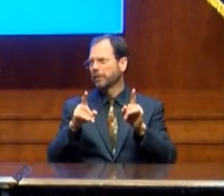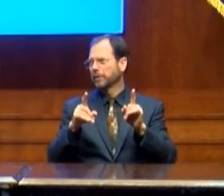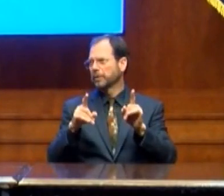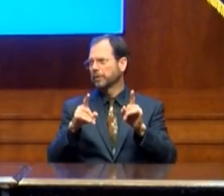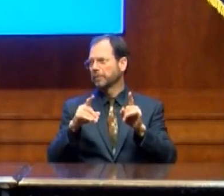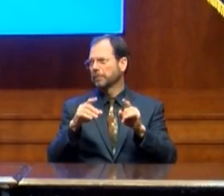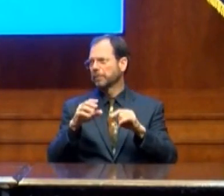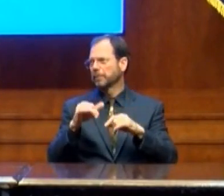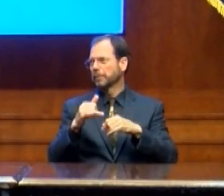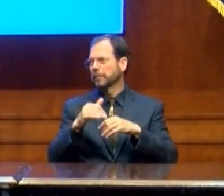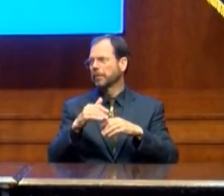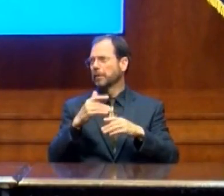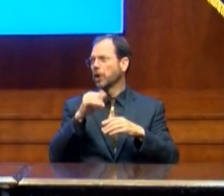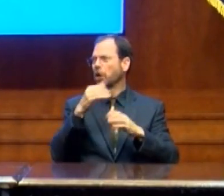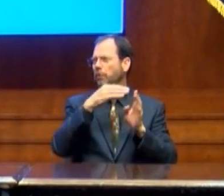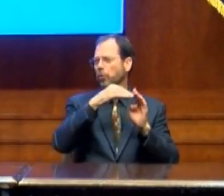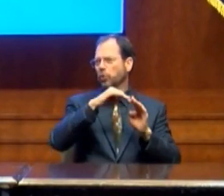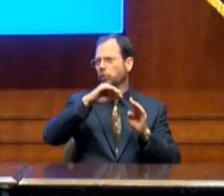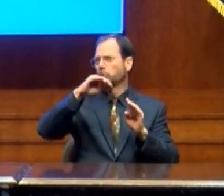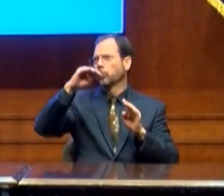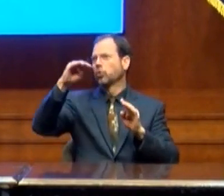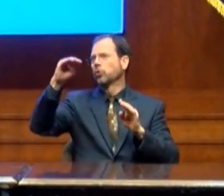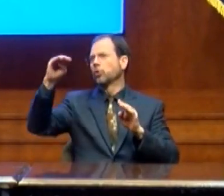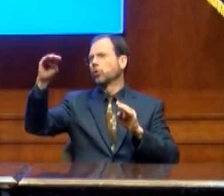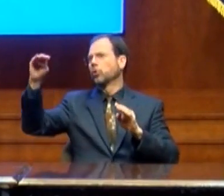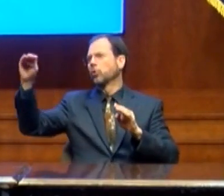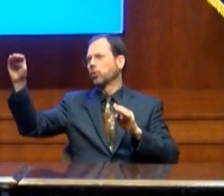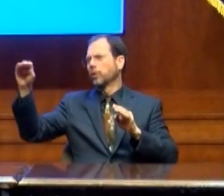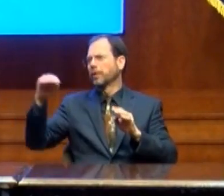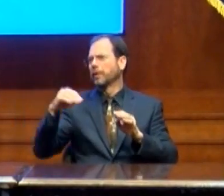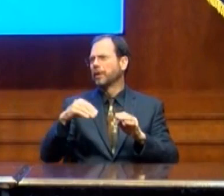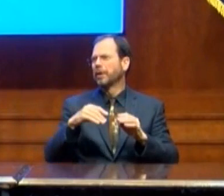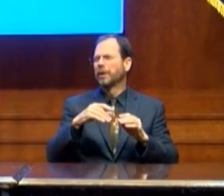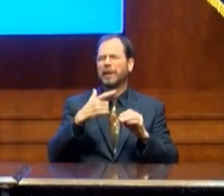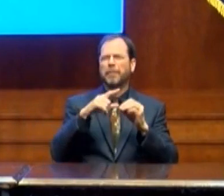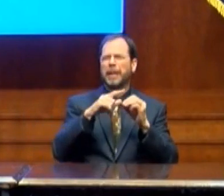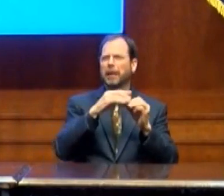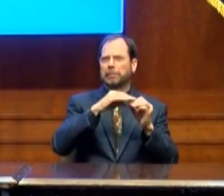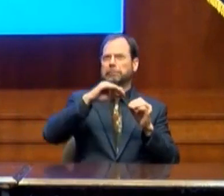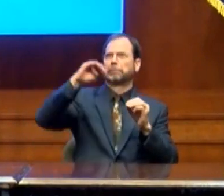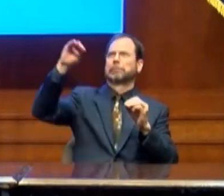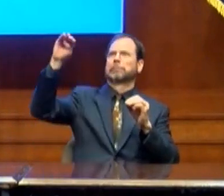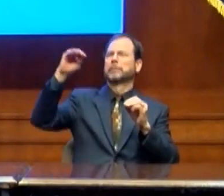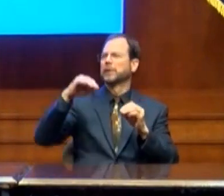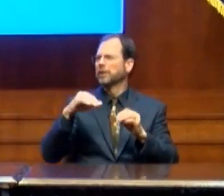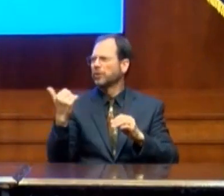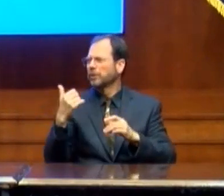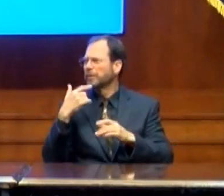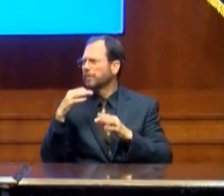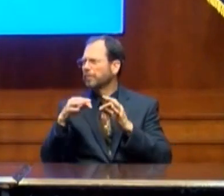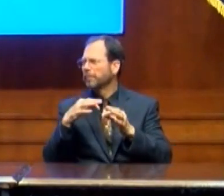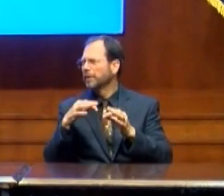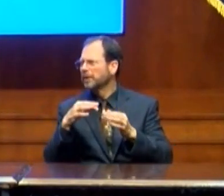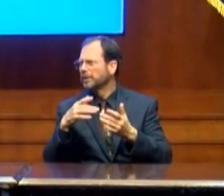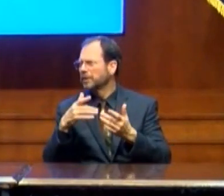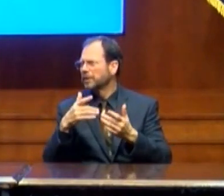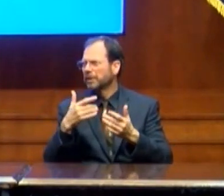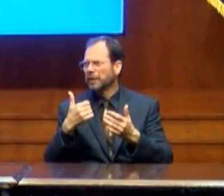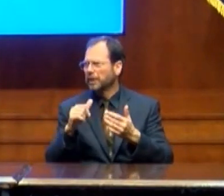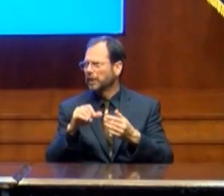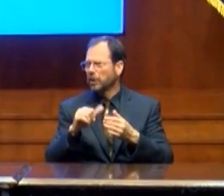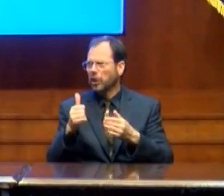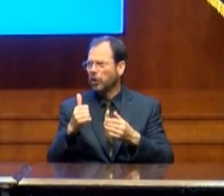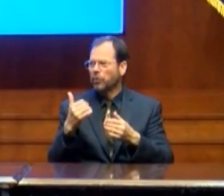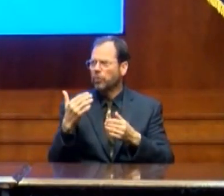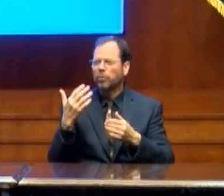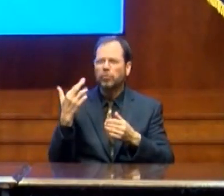bit different than some of the other large counties. Our curve wasn't flattening quite to the same degree. In your conversation with the mayor, you mentioned a couple things, but did